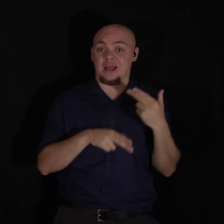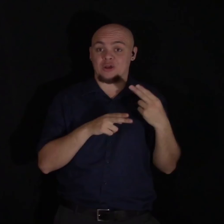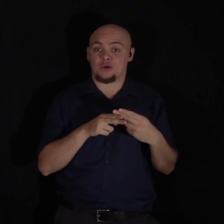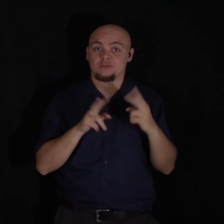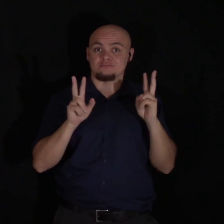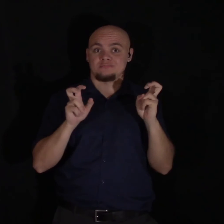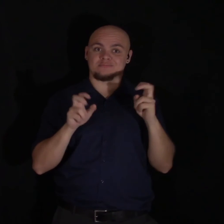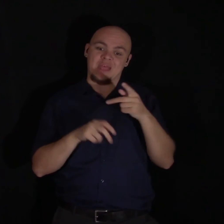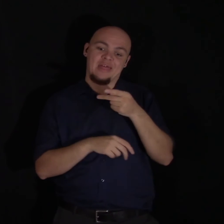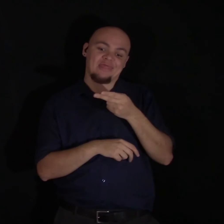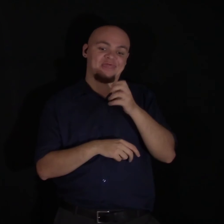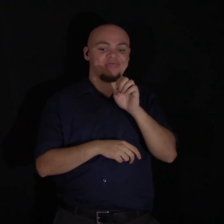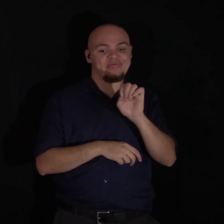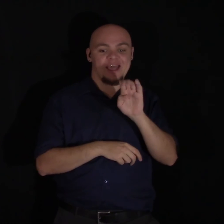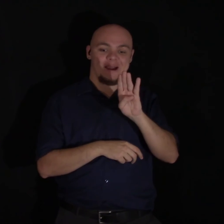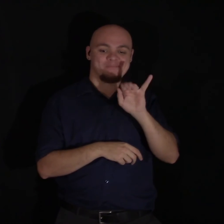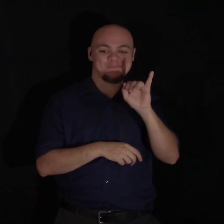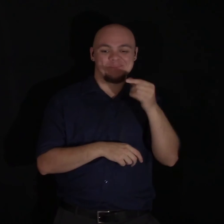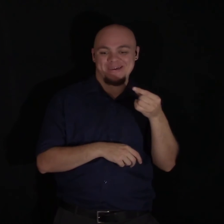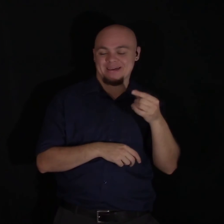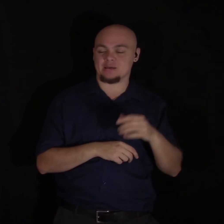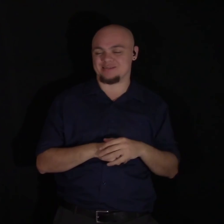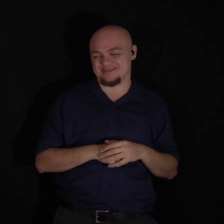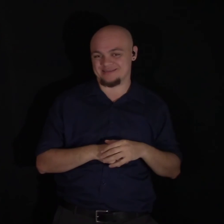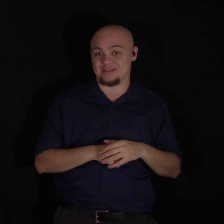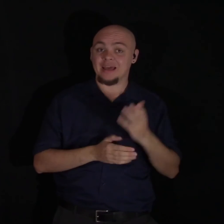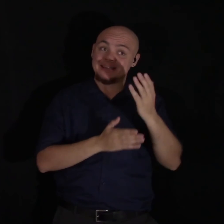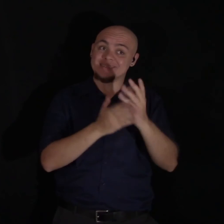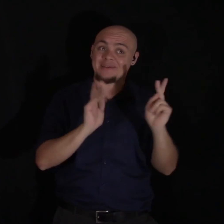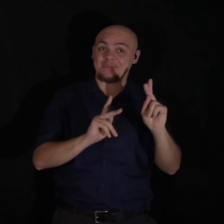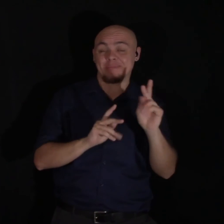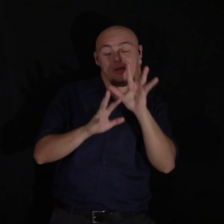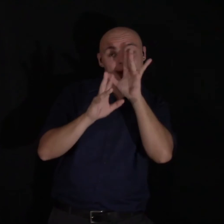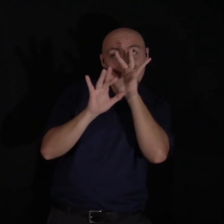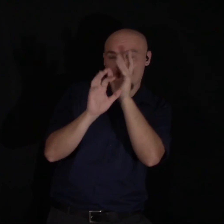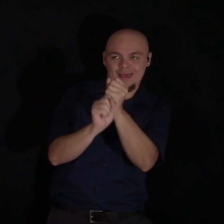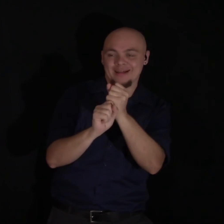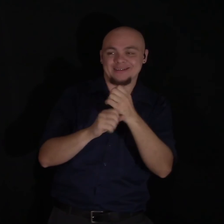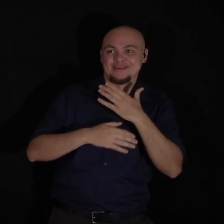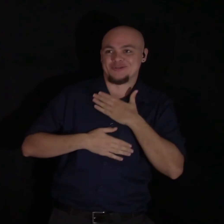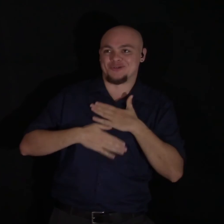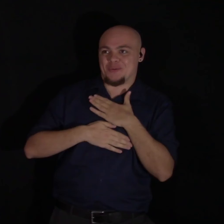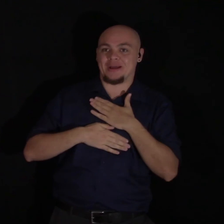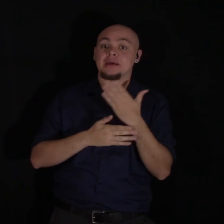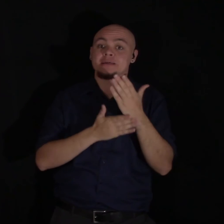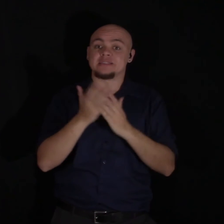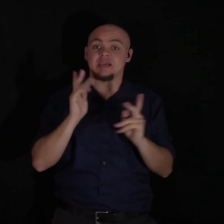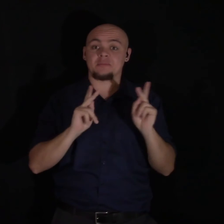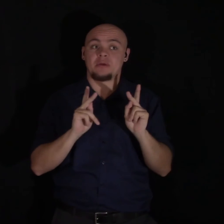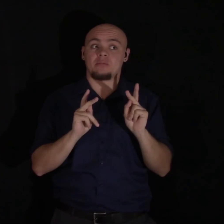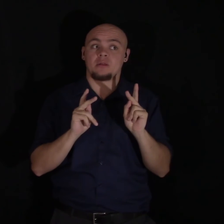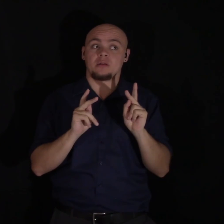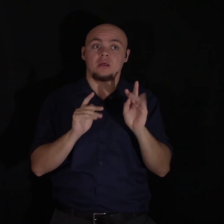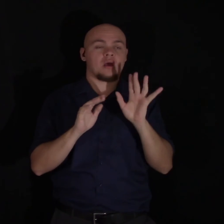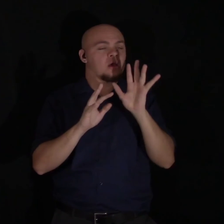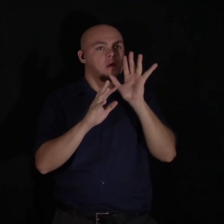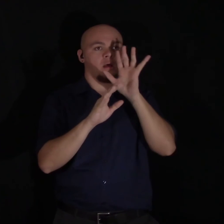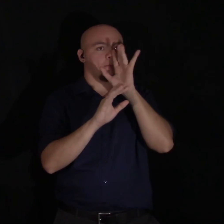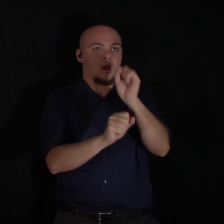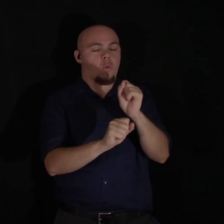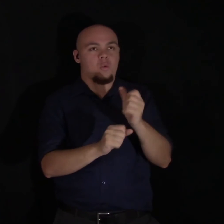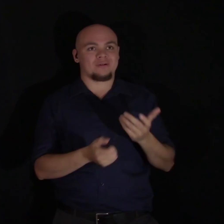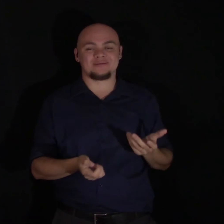the big. Some people really like the big. Some people are fascinated by